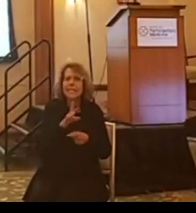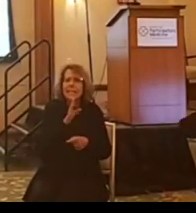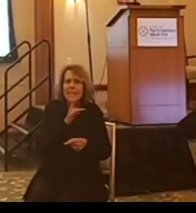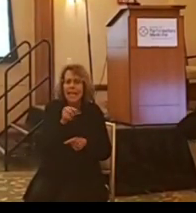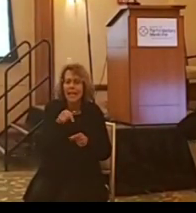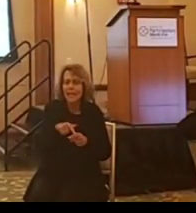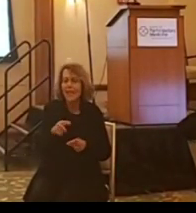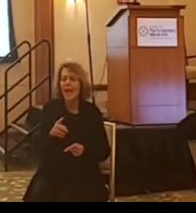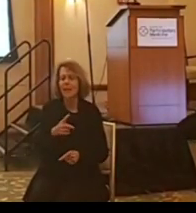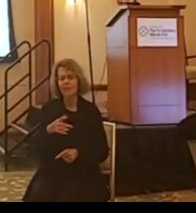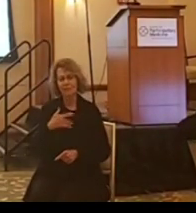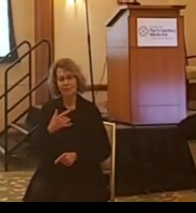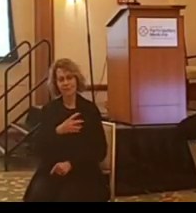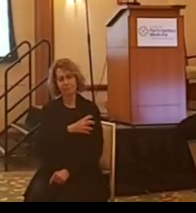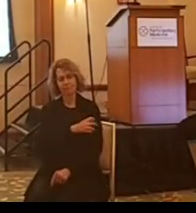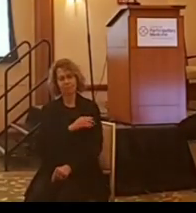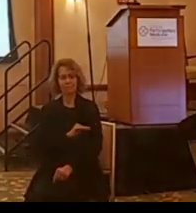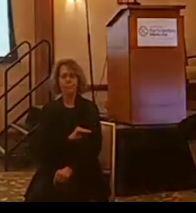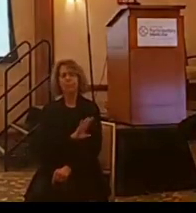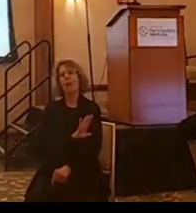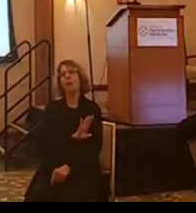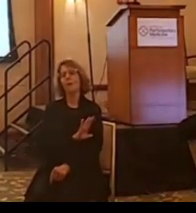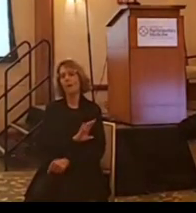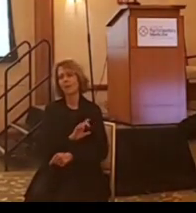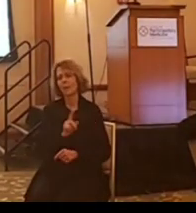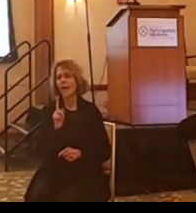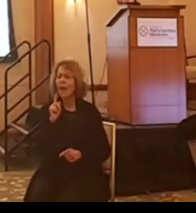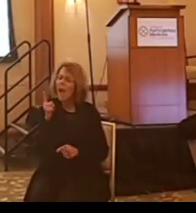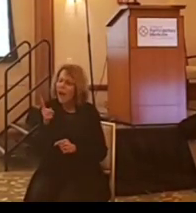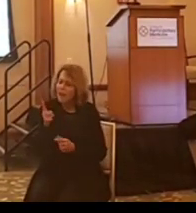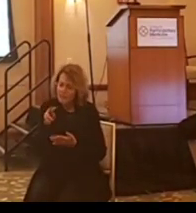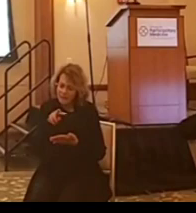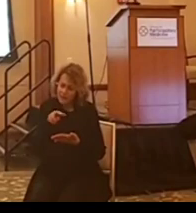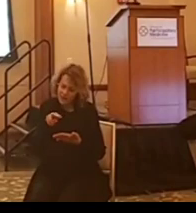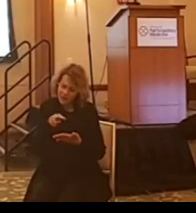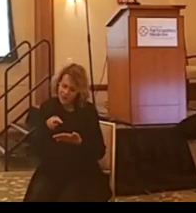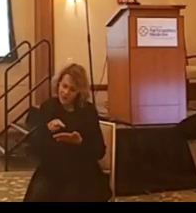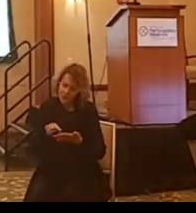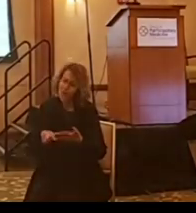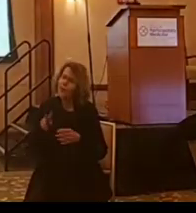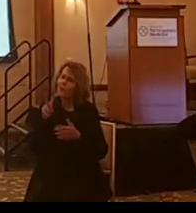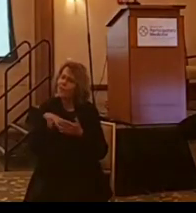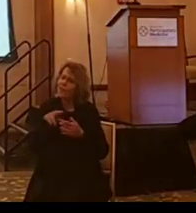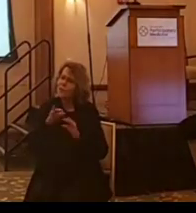to a certain amount of sort of self-discovery that then can help patients make that bridge